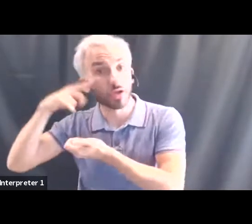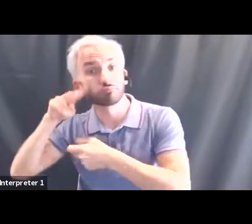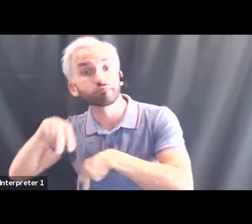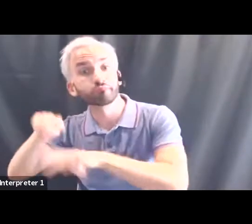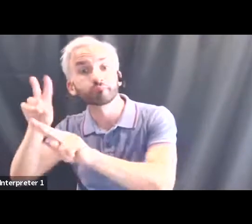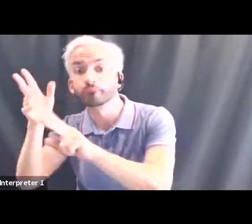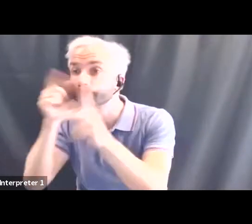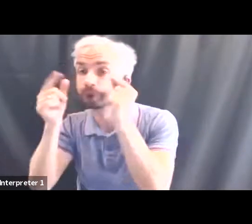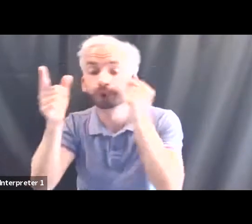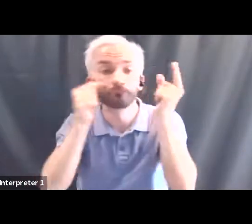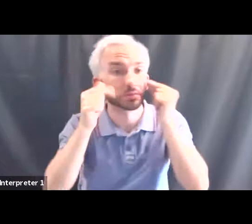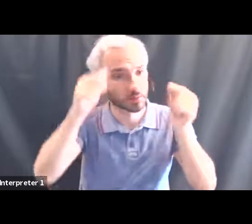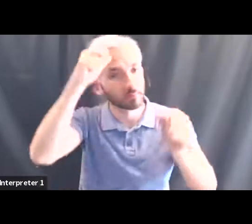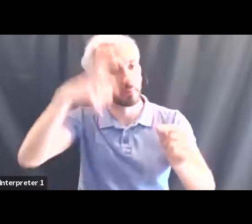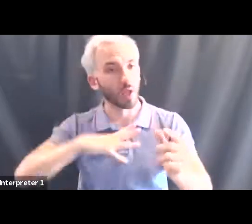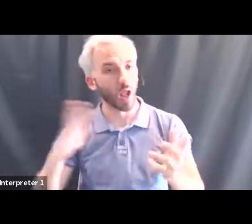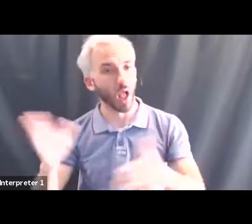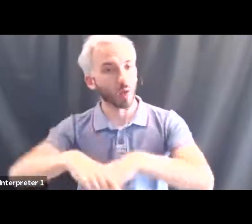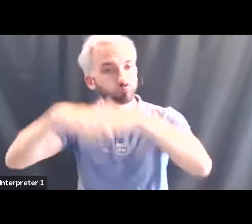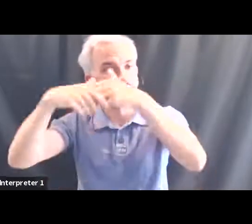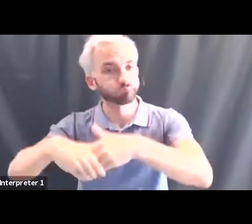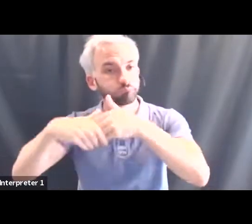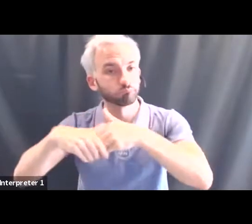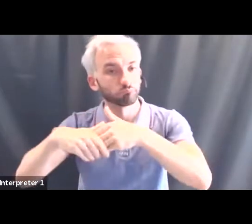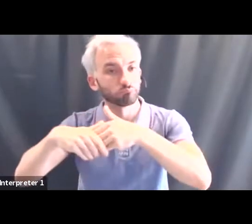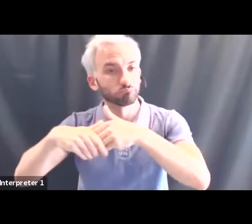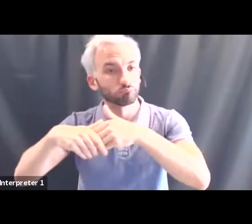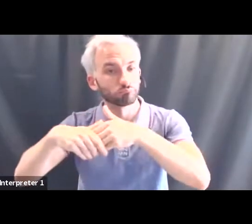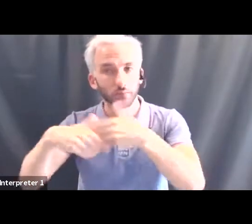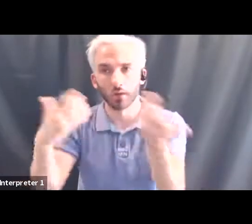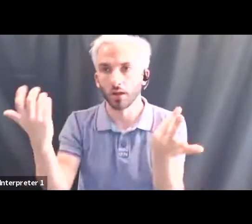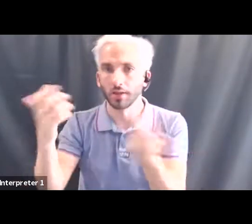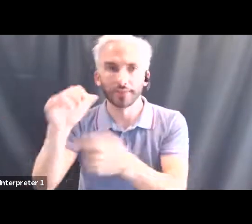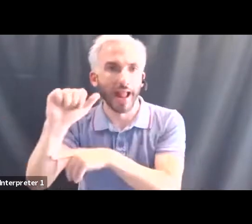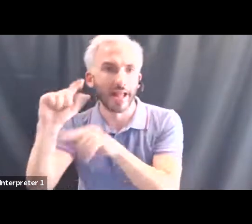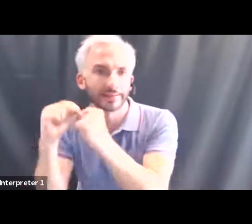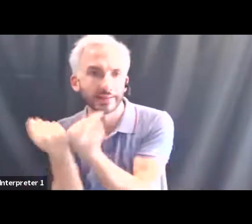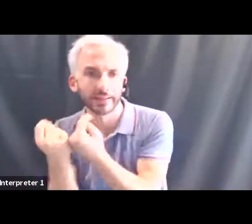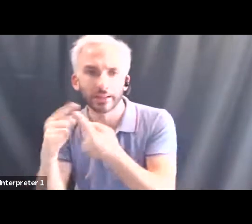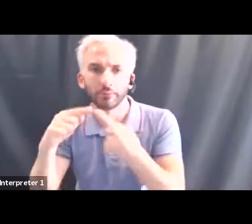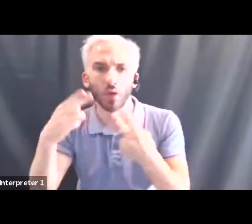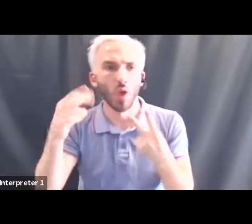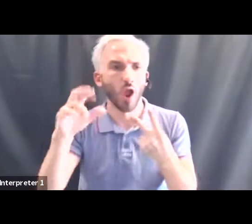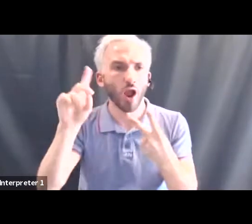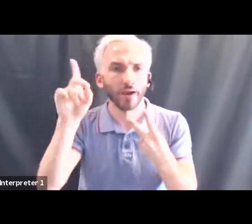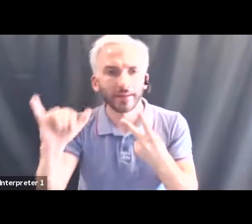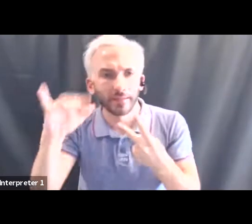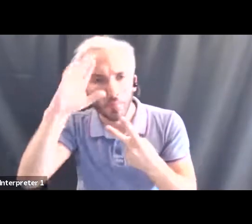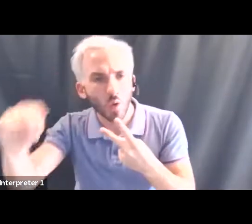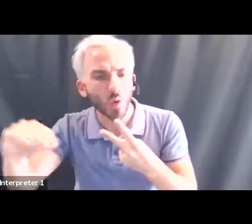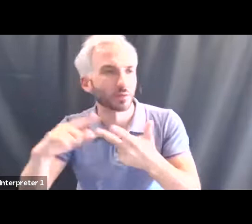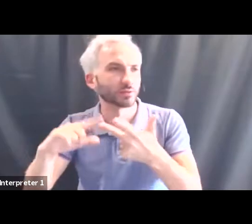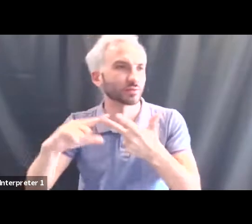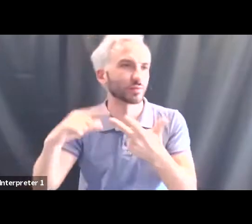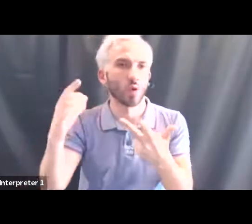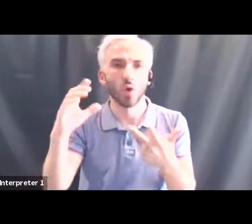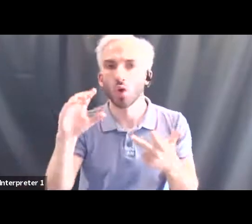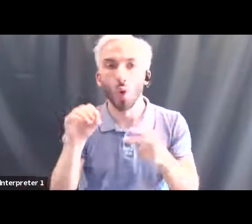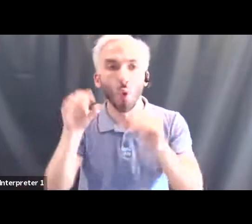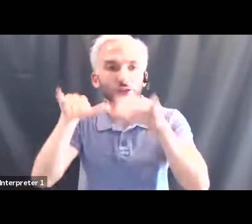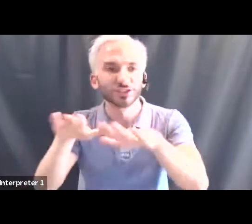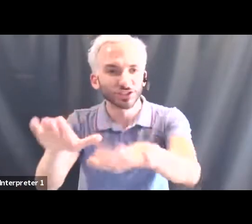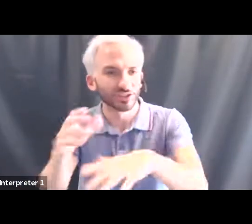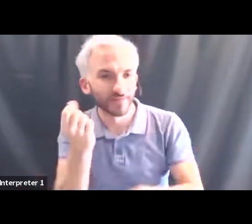camaraderie to pull from. Every boy group was the A-Team or the Hardy Boys or Ocean's 11 or the Justice League